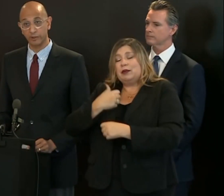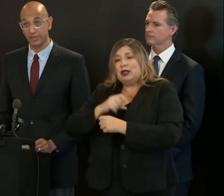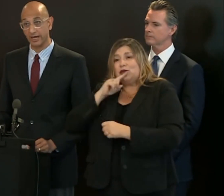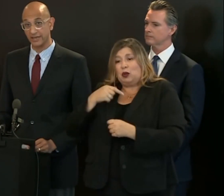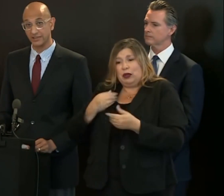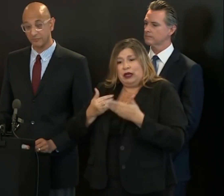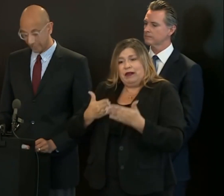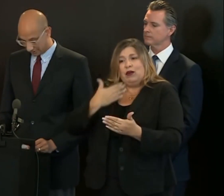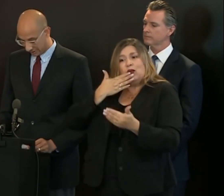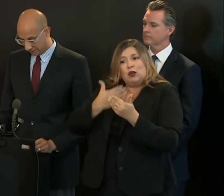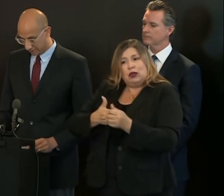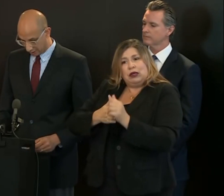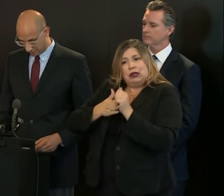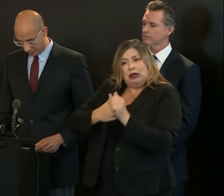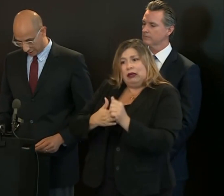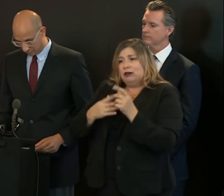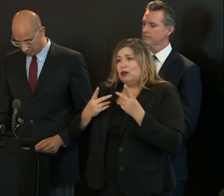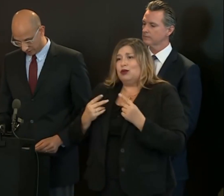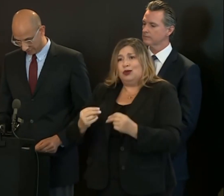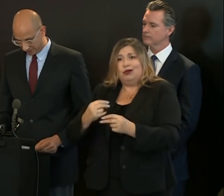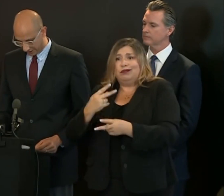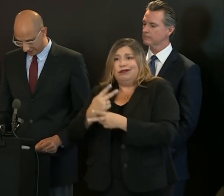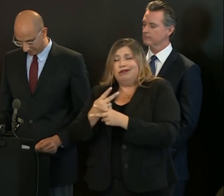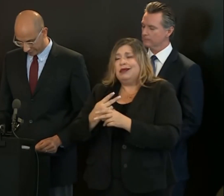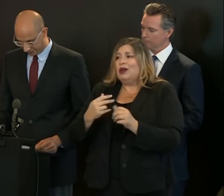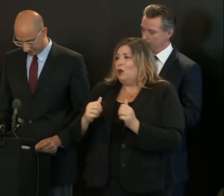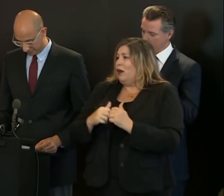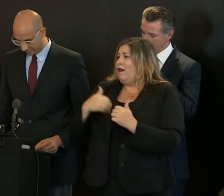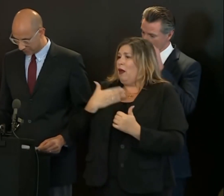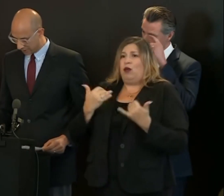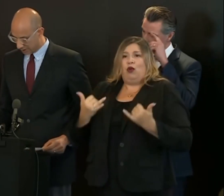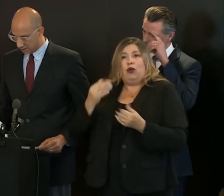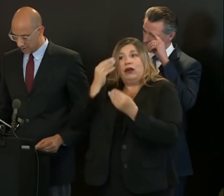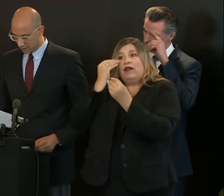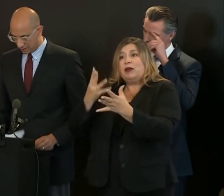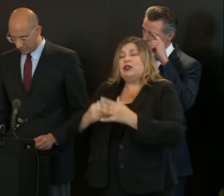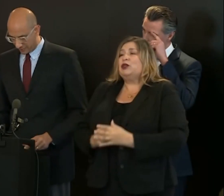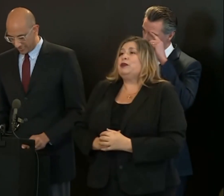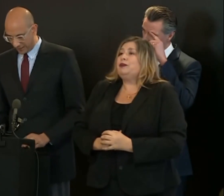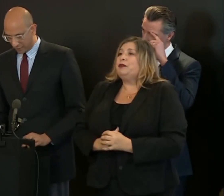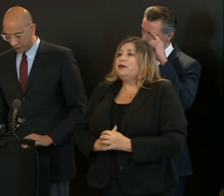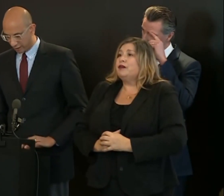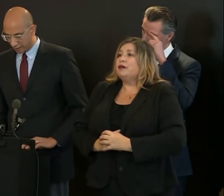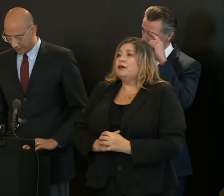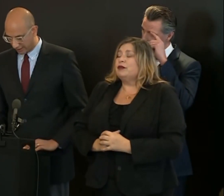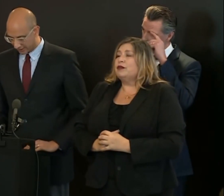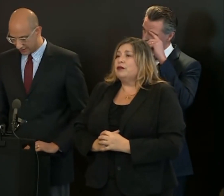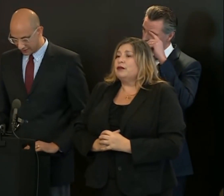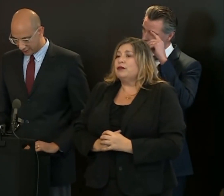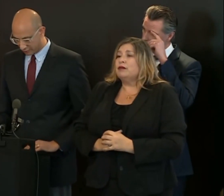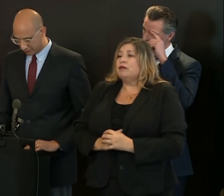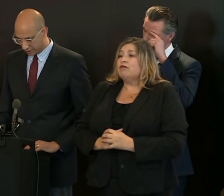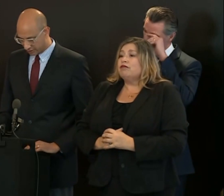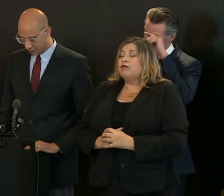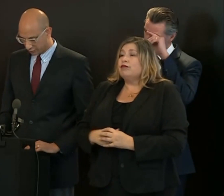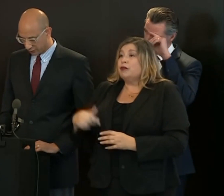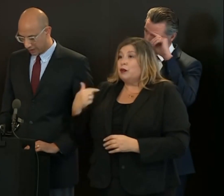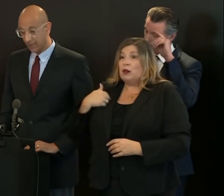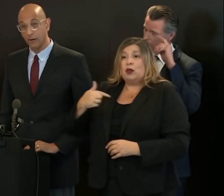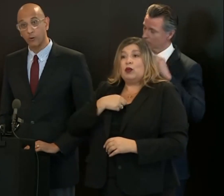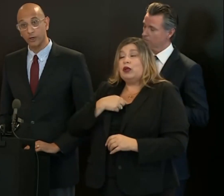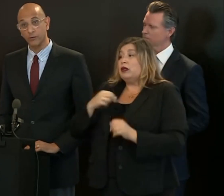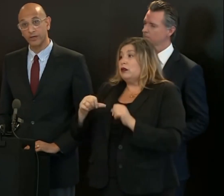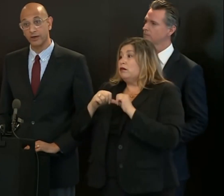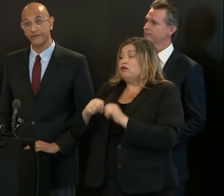and appropriate guidance based on the most up-to-date information. We are continuing